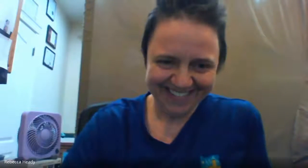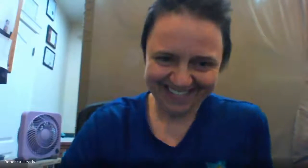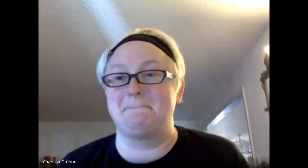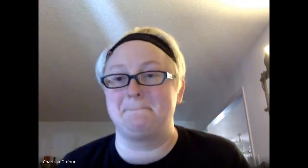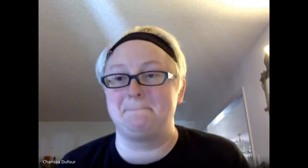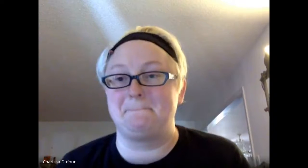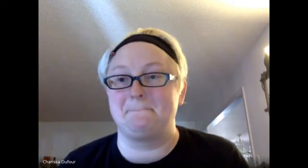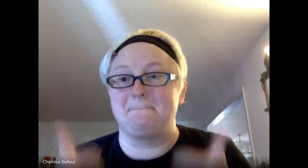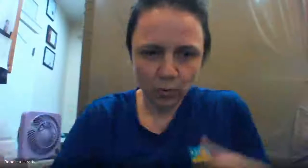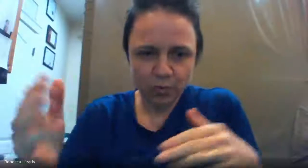Nice.